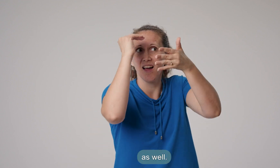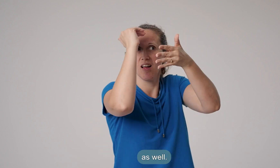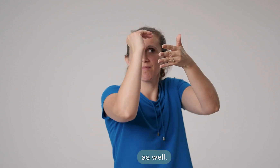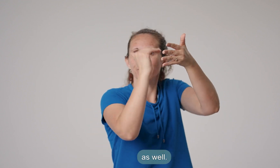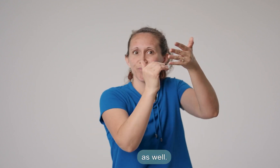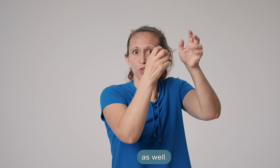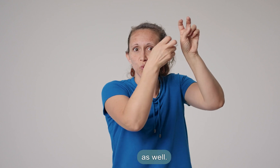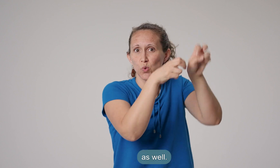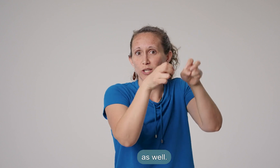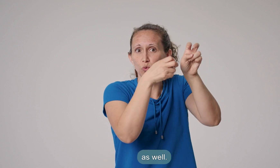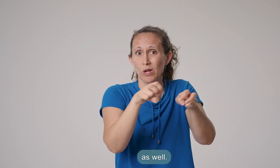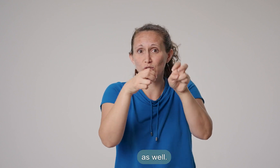well.